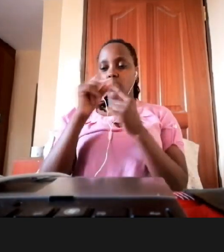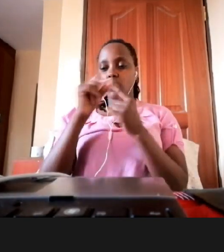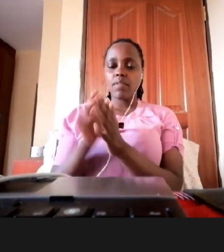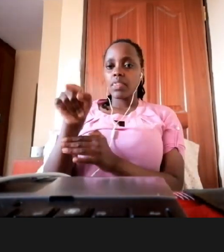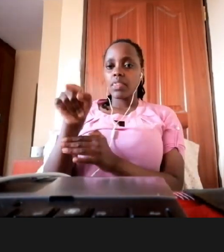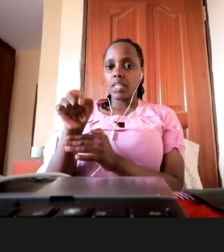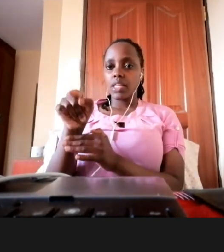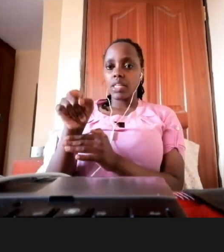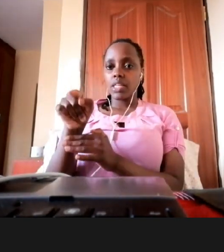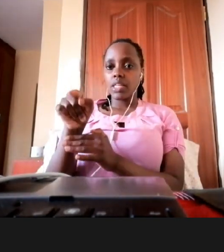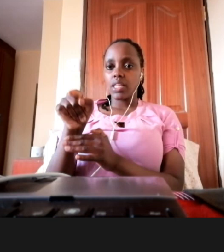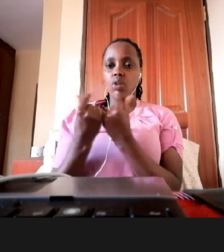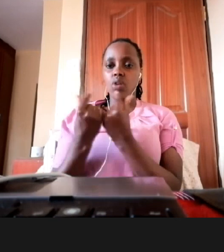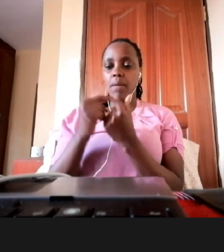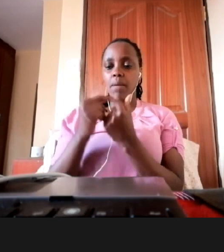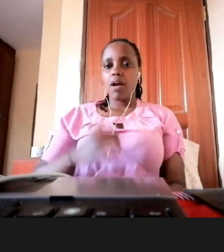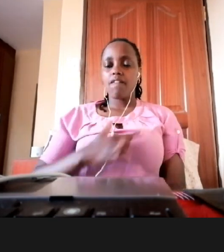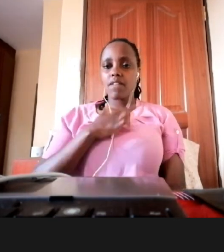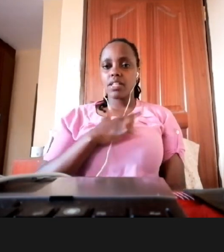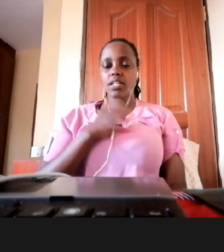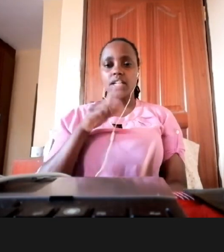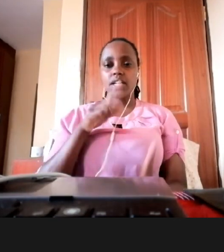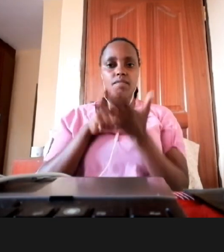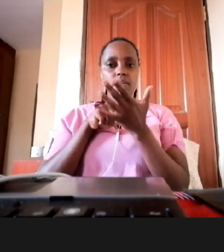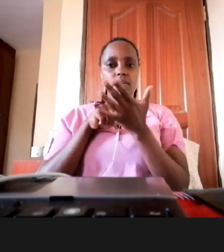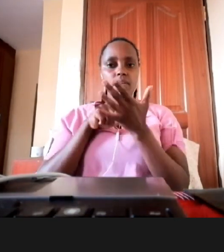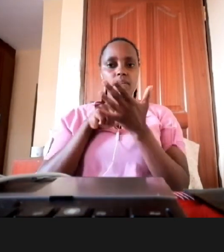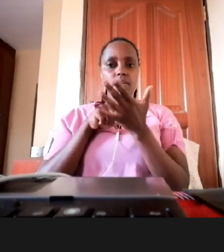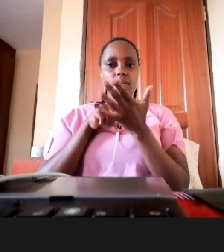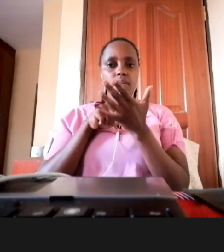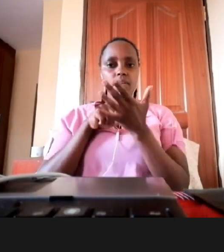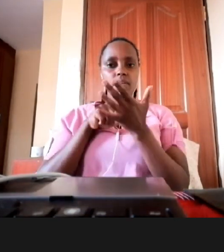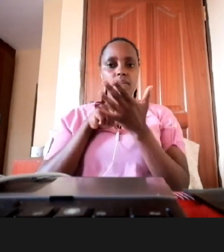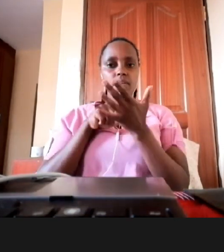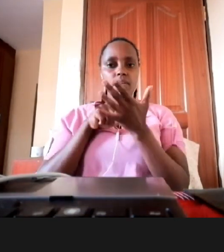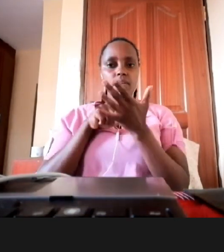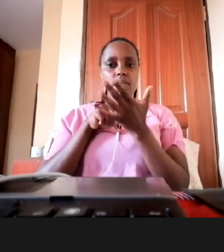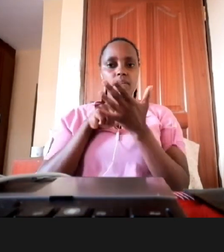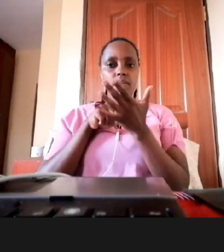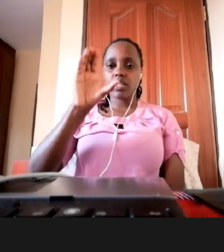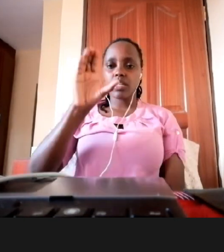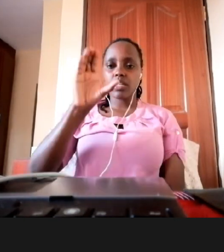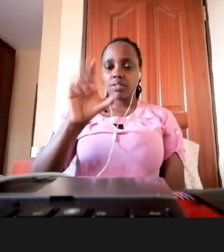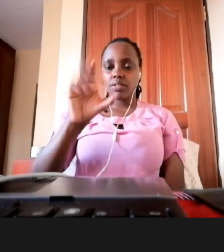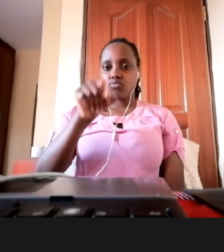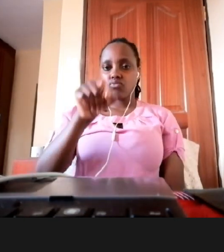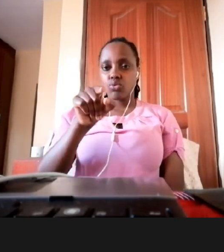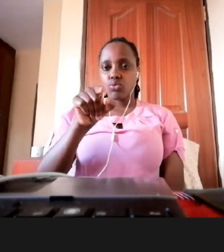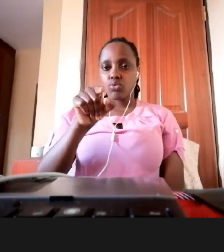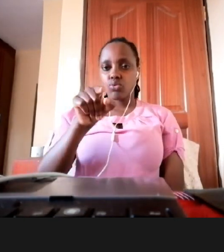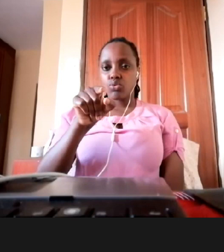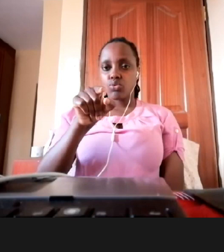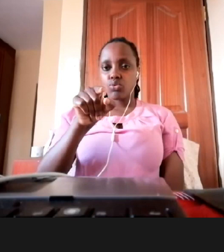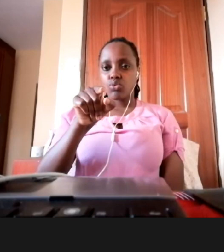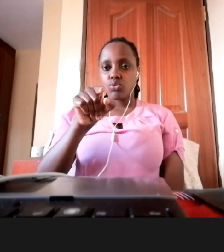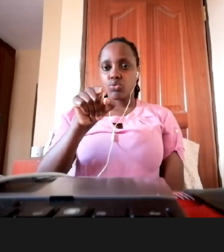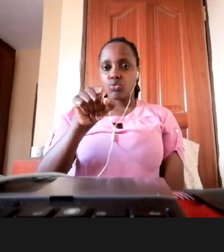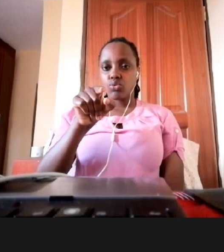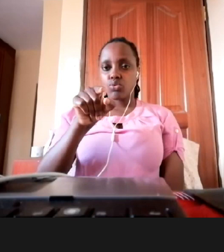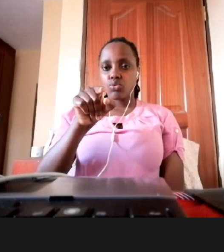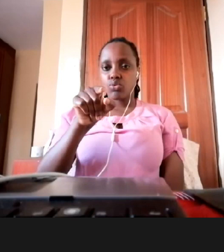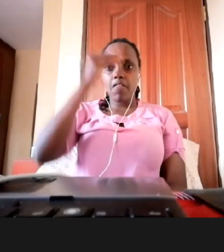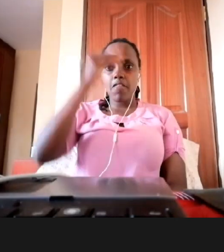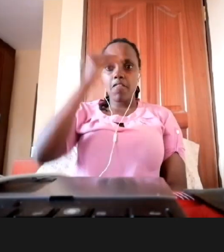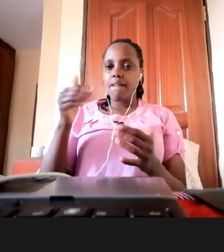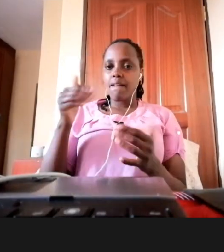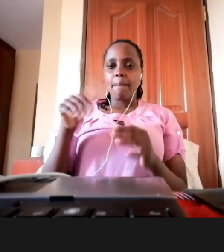rapporteur, in his visit, emphasized the importance of the CRC to the state. No member of the African Committee